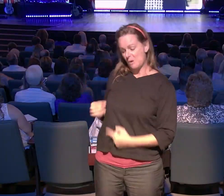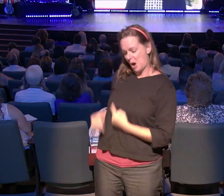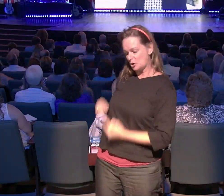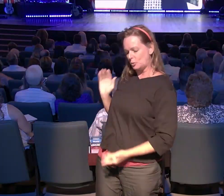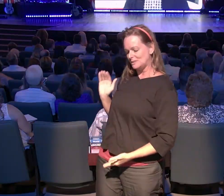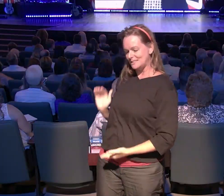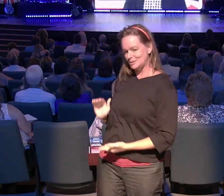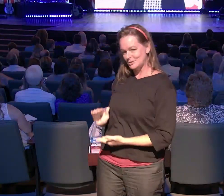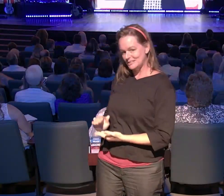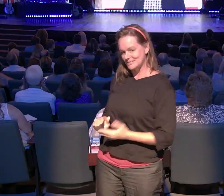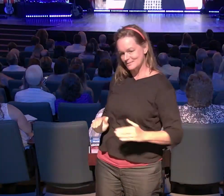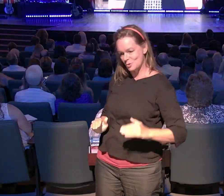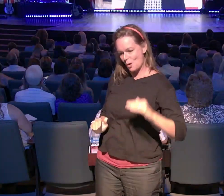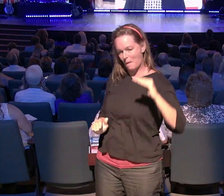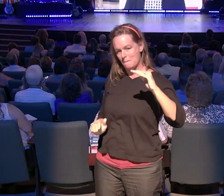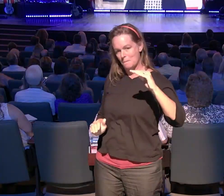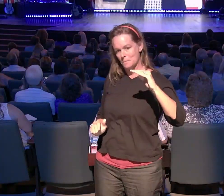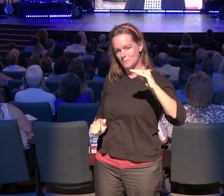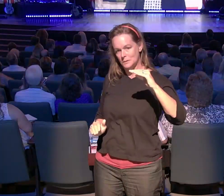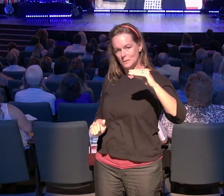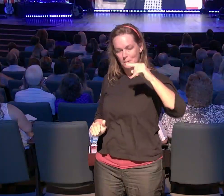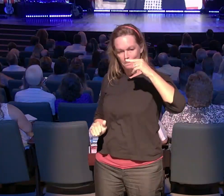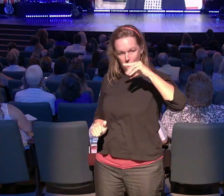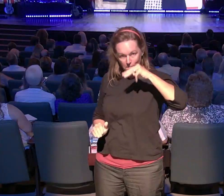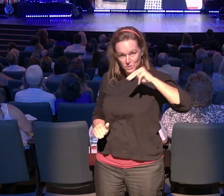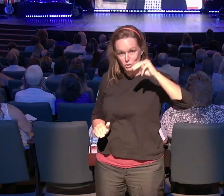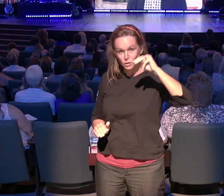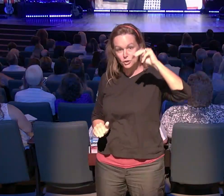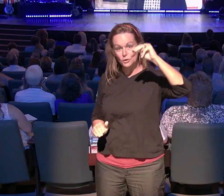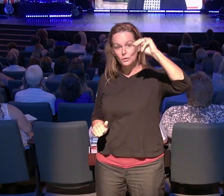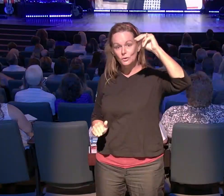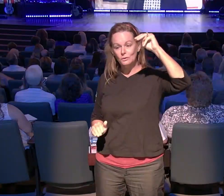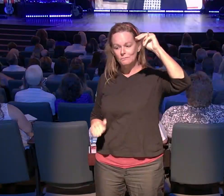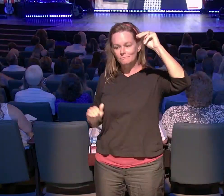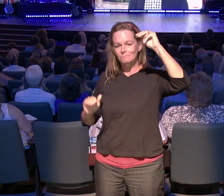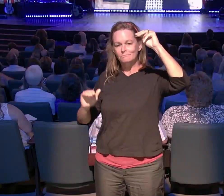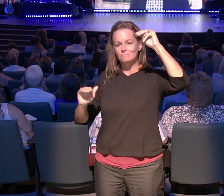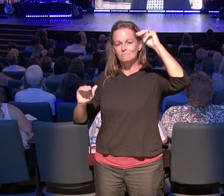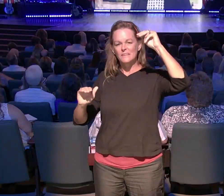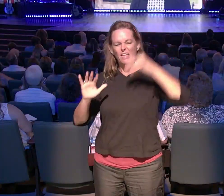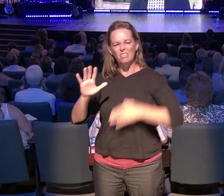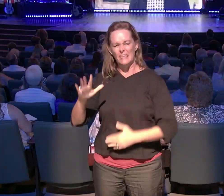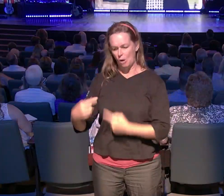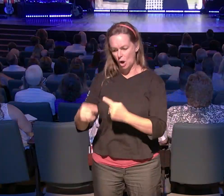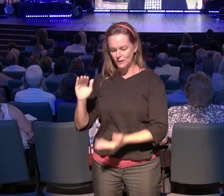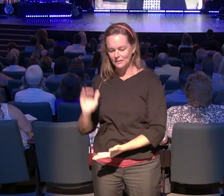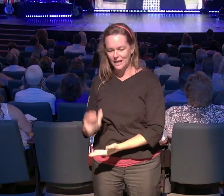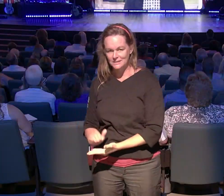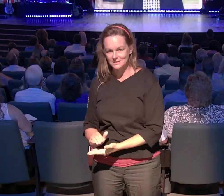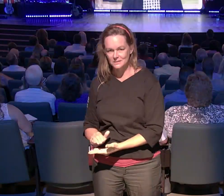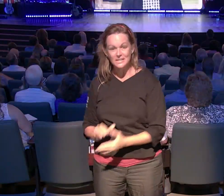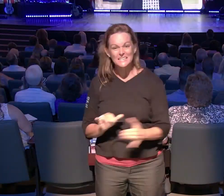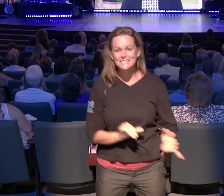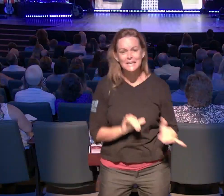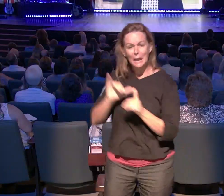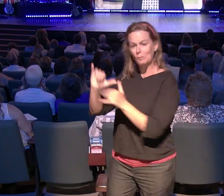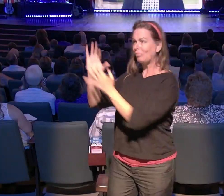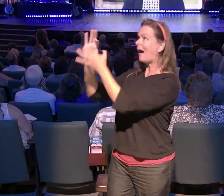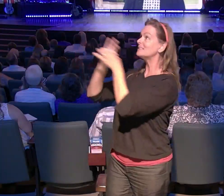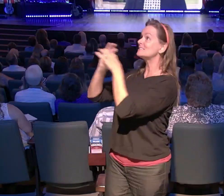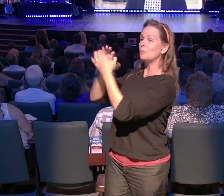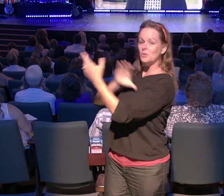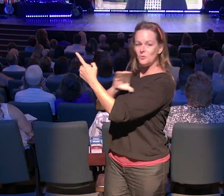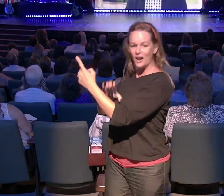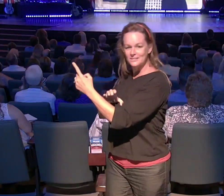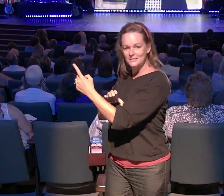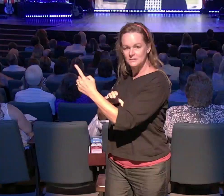us. As you spiritually mature, you're going to grow to be more like your Heavenly Father. And since God is a peace-loving, peacemaking God,